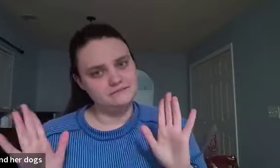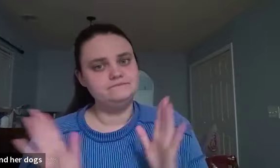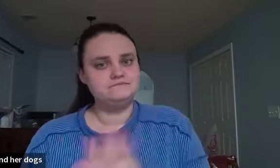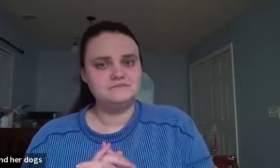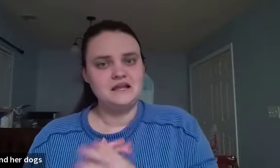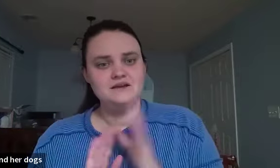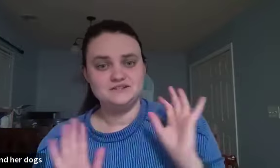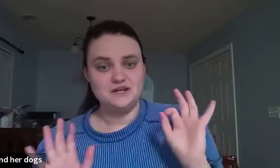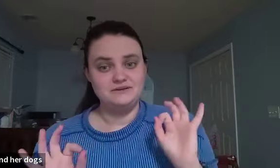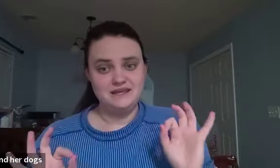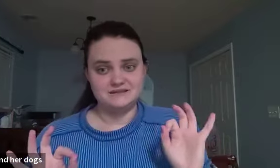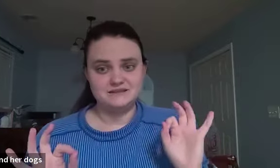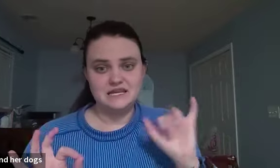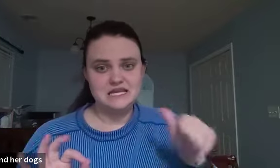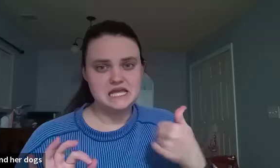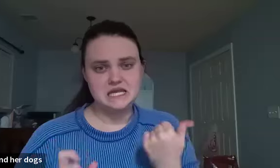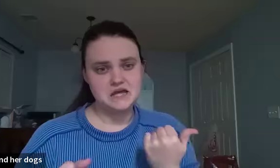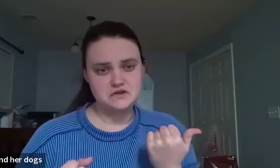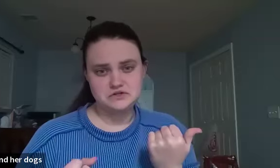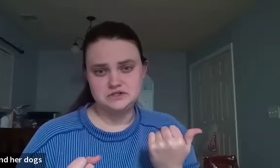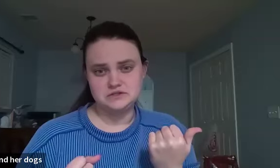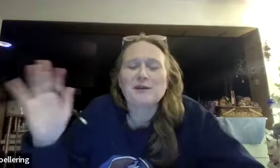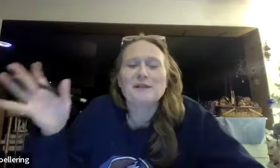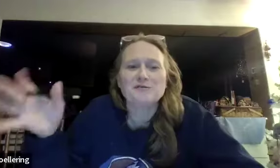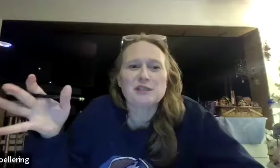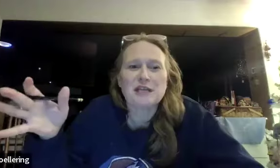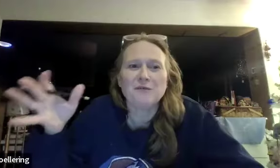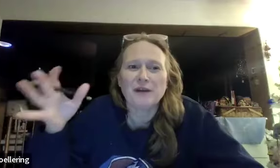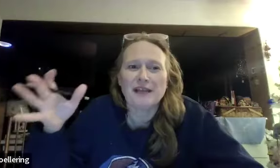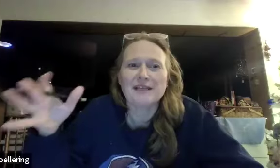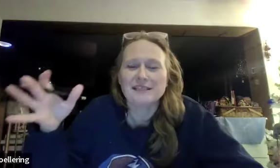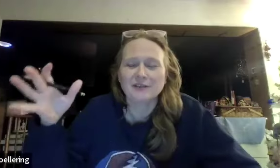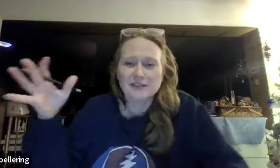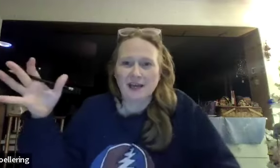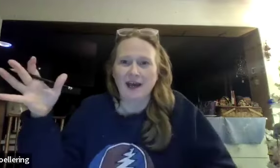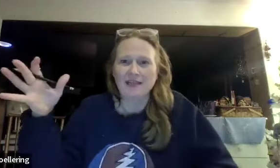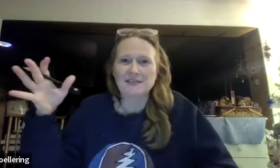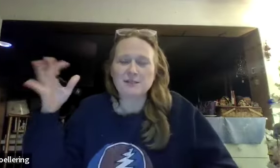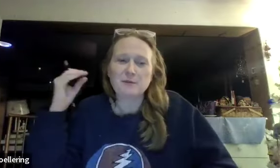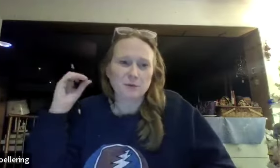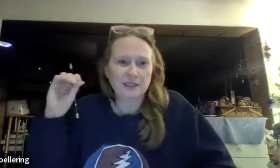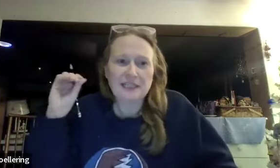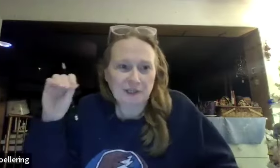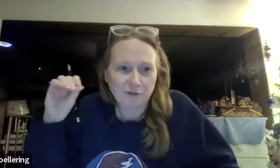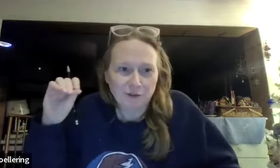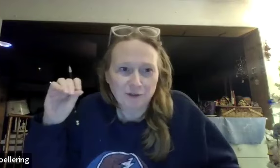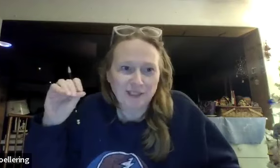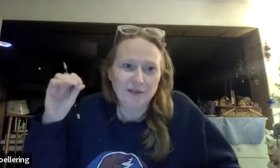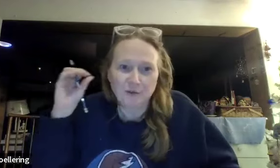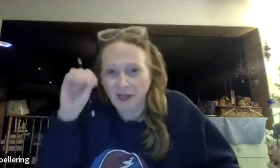but so yes. Any It's others? so interesting where ASL decides to be really careful, like